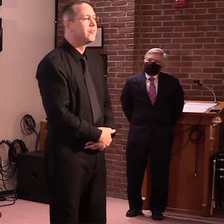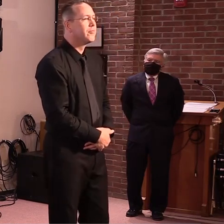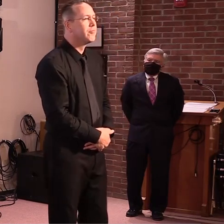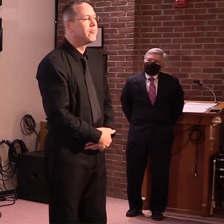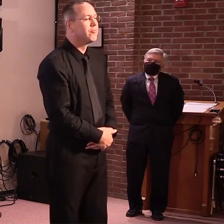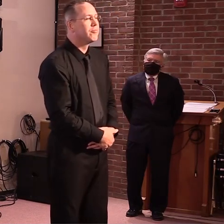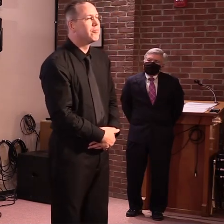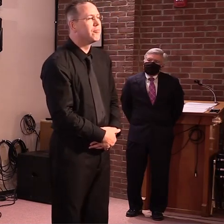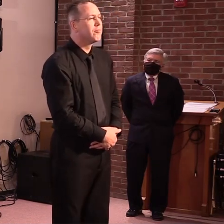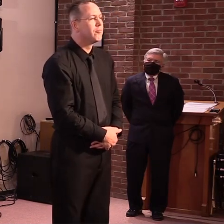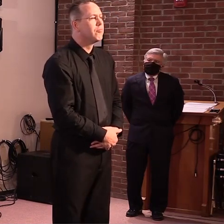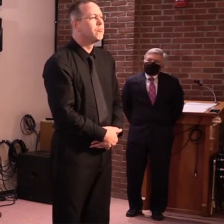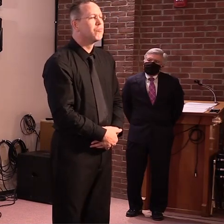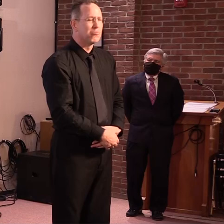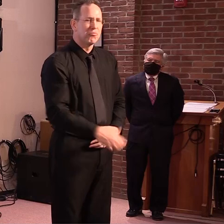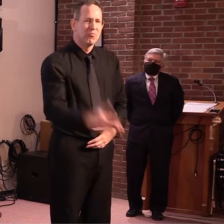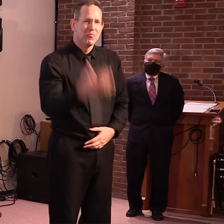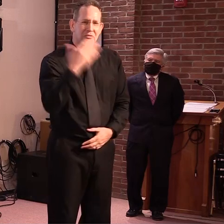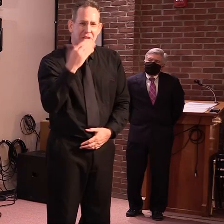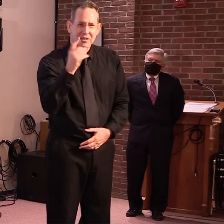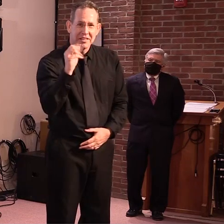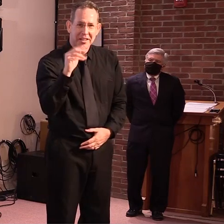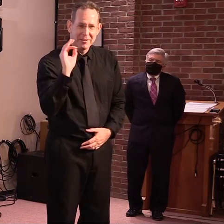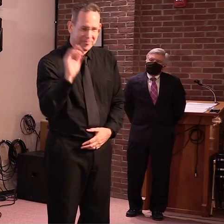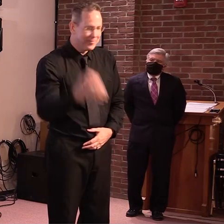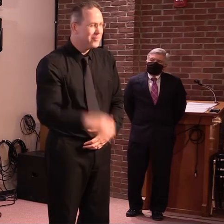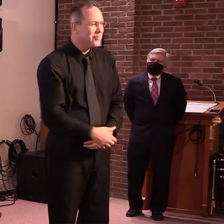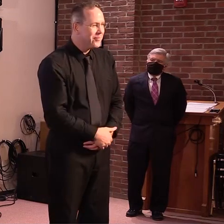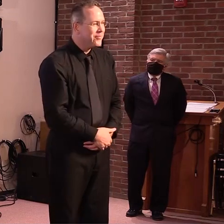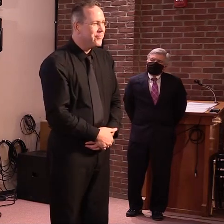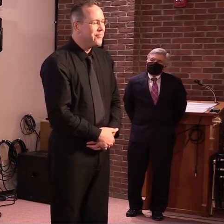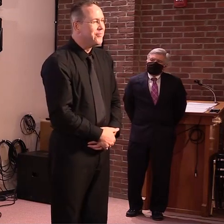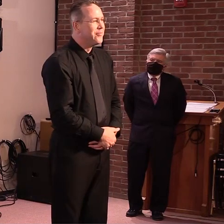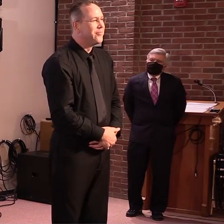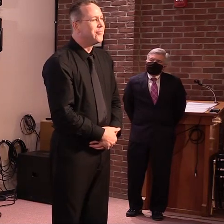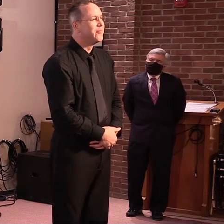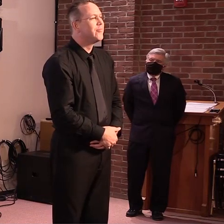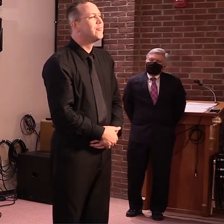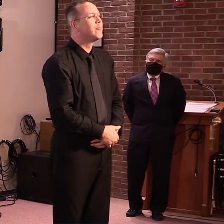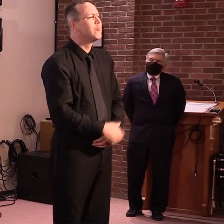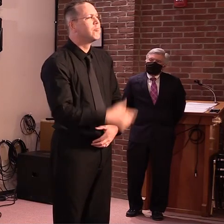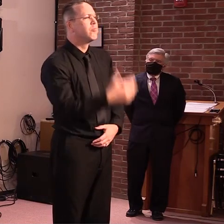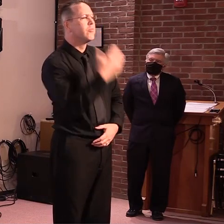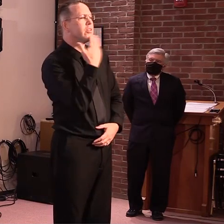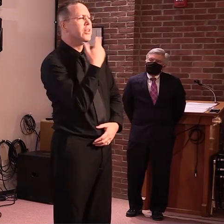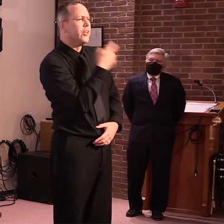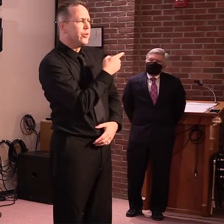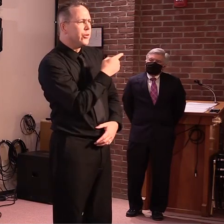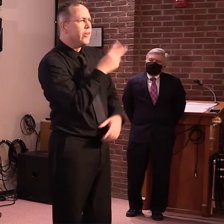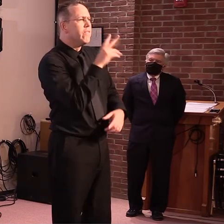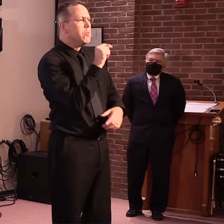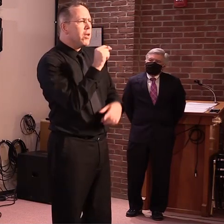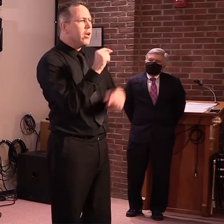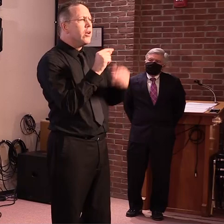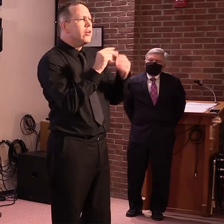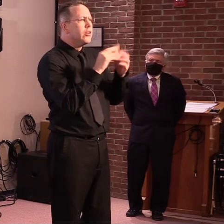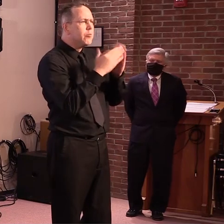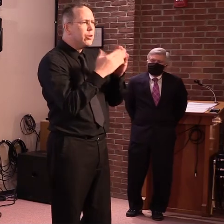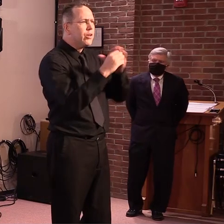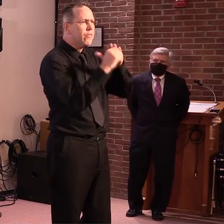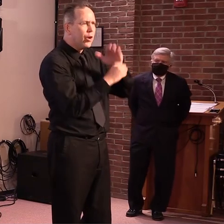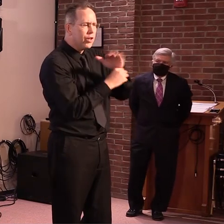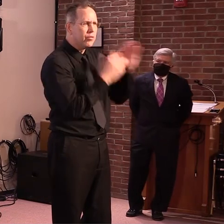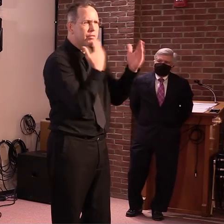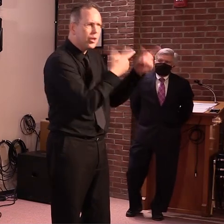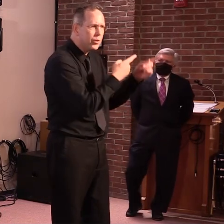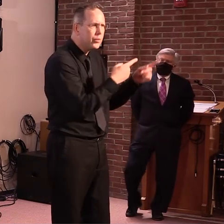Well, thank you, Dan, as well as the Vermont Community Foundation, as well as the McClure family for all you've done over